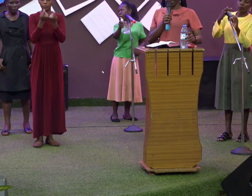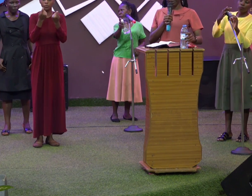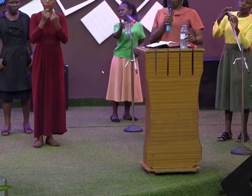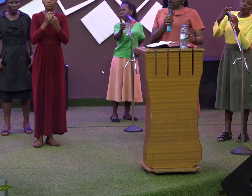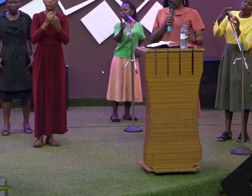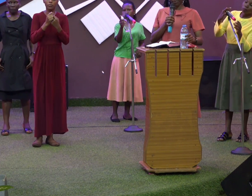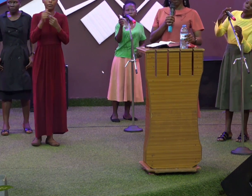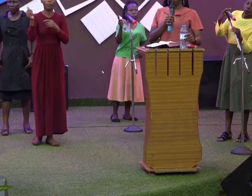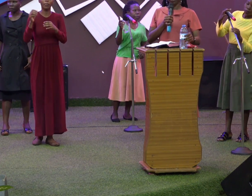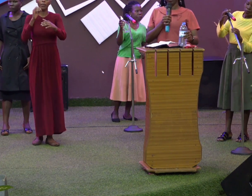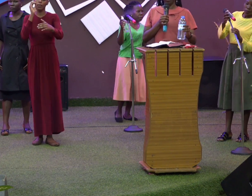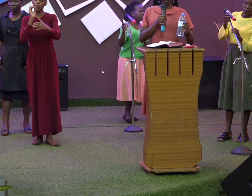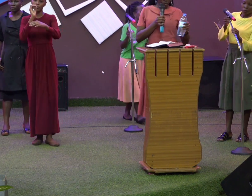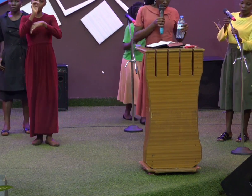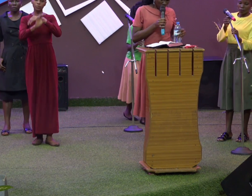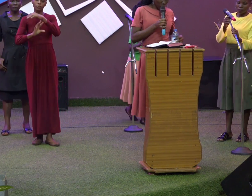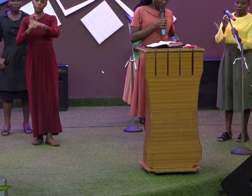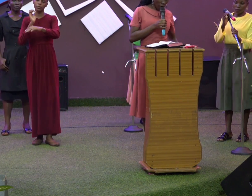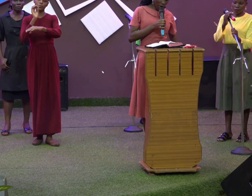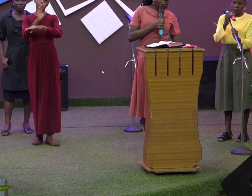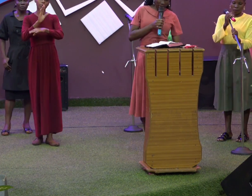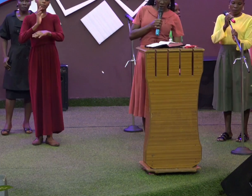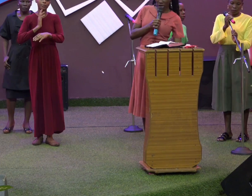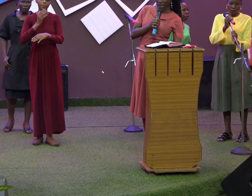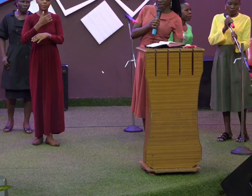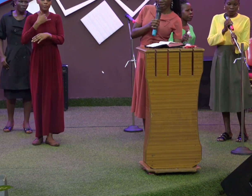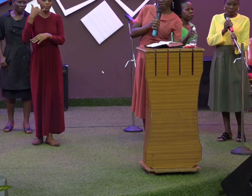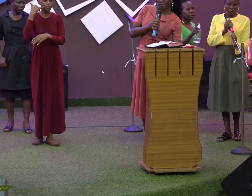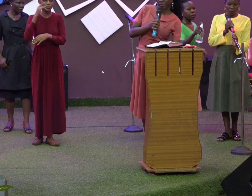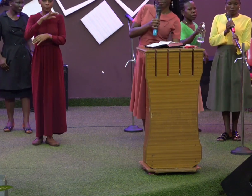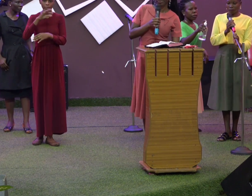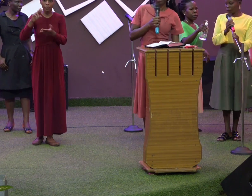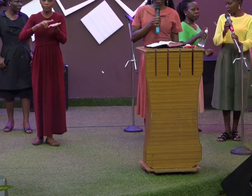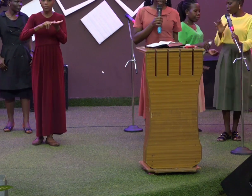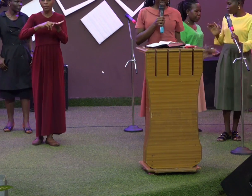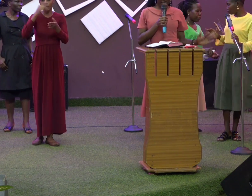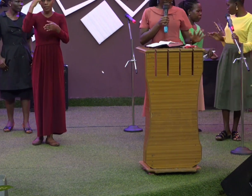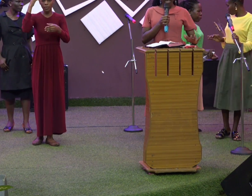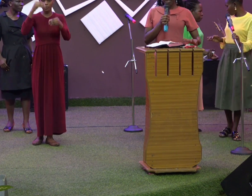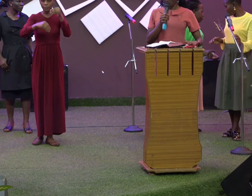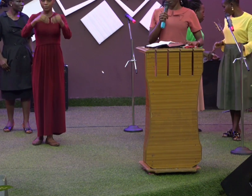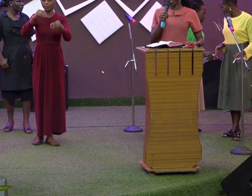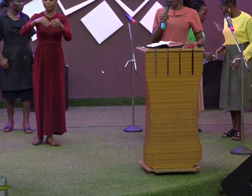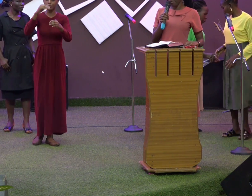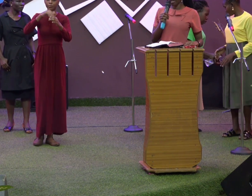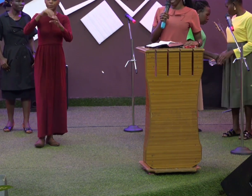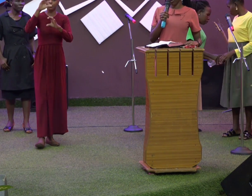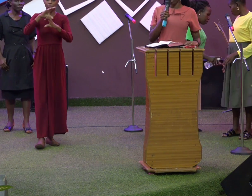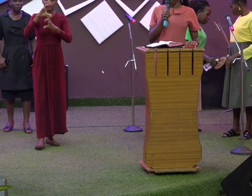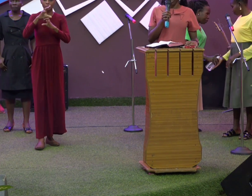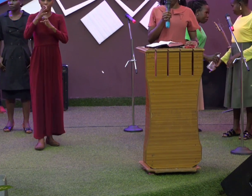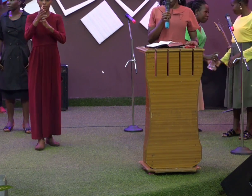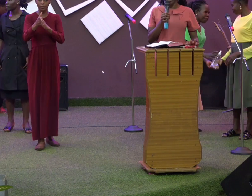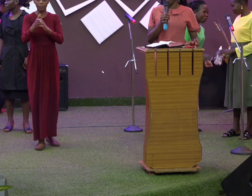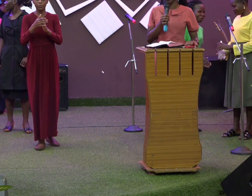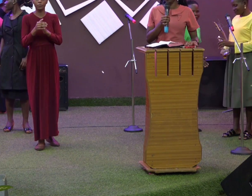cameras, to put for us on the screen the phone numbers that we